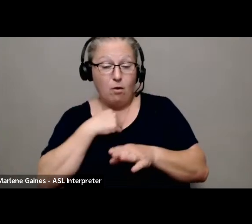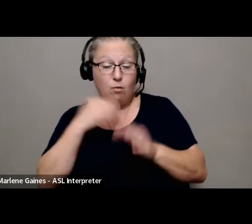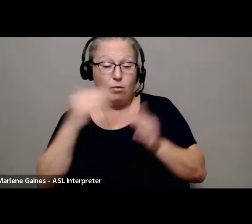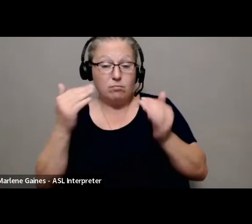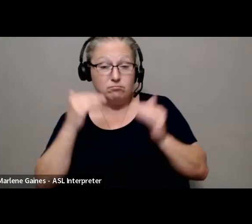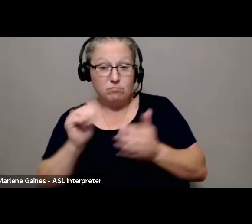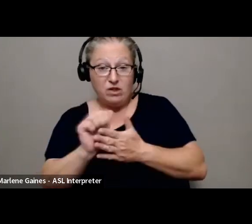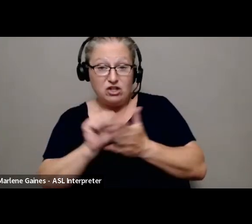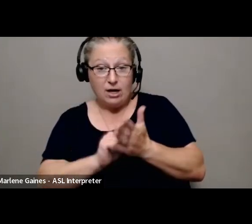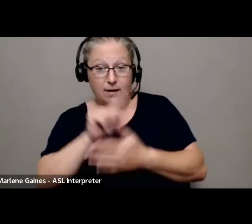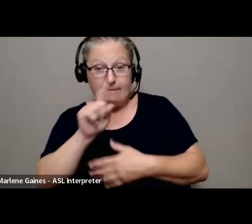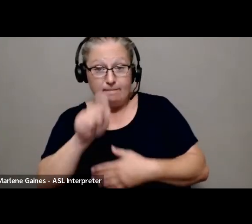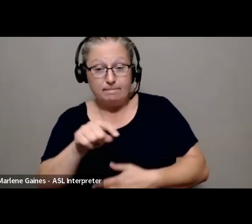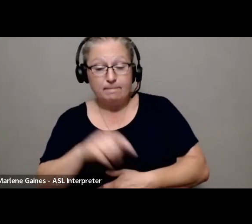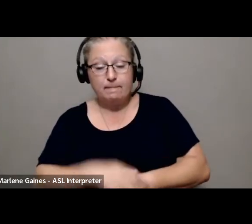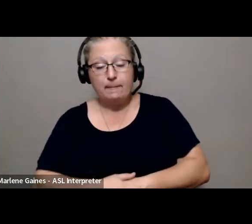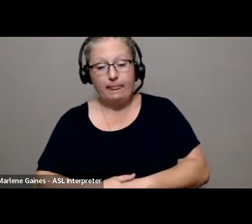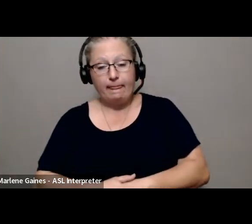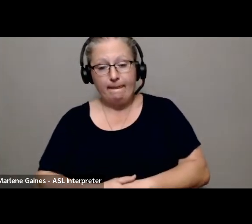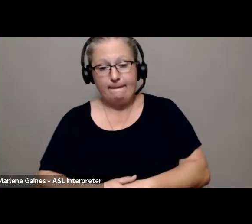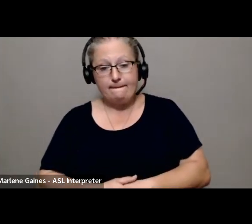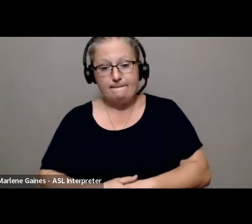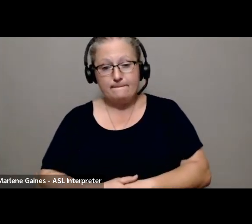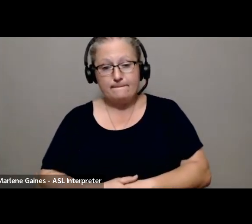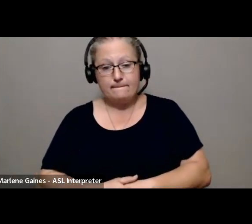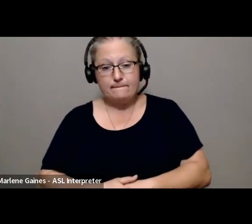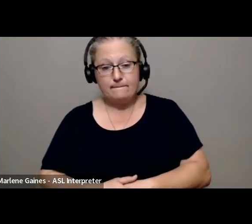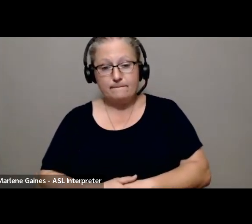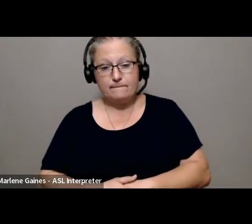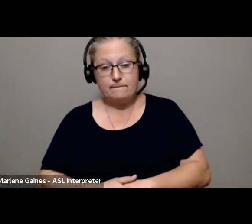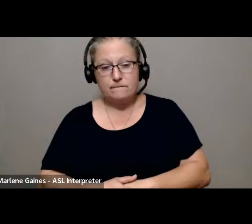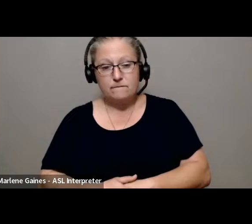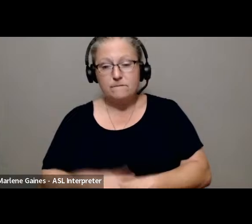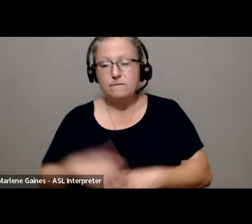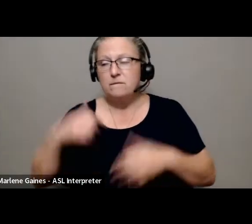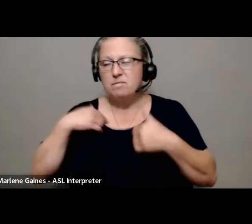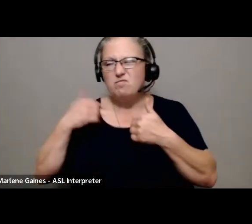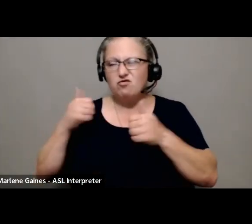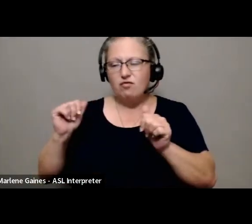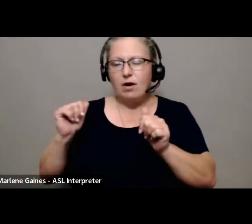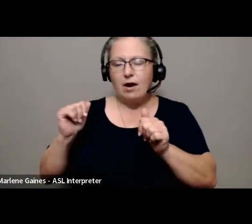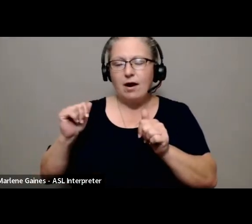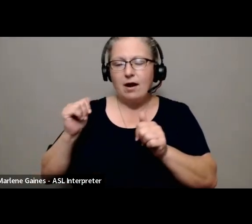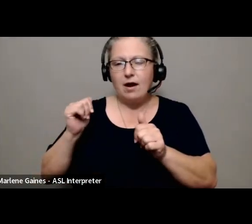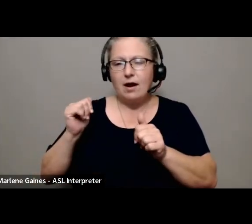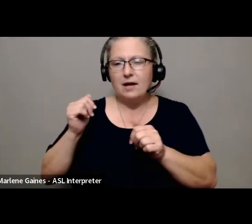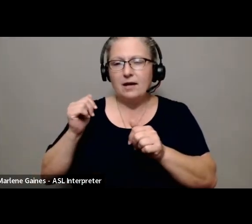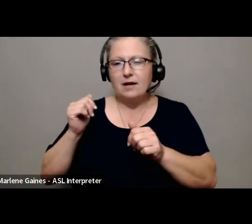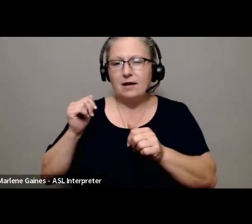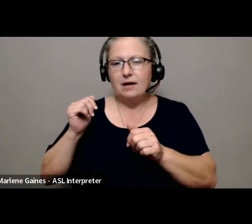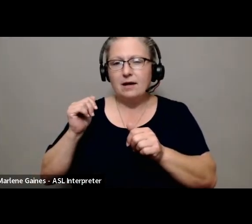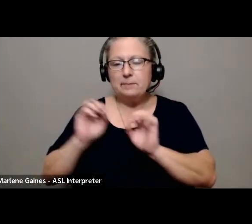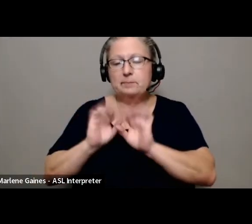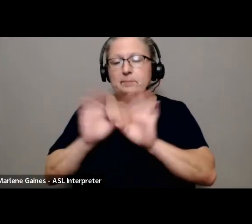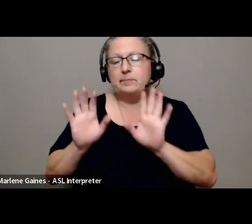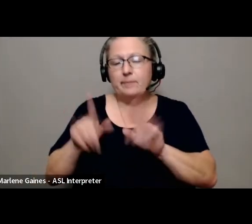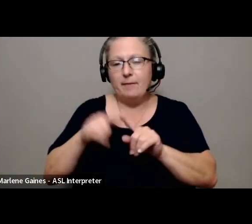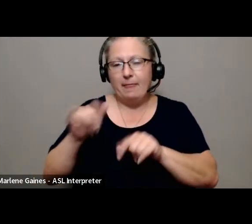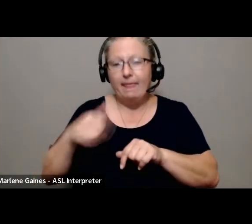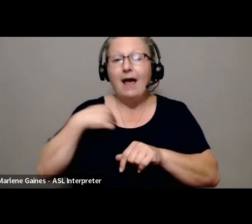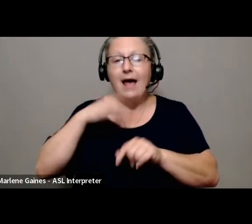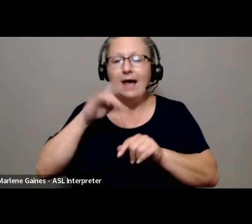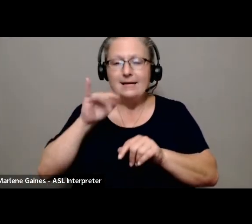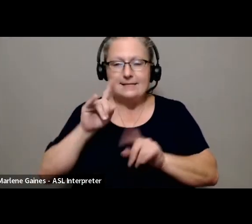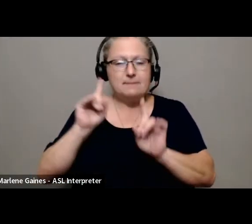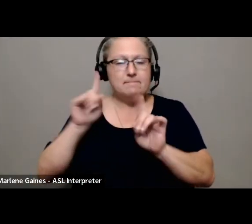with our agenda? Yes? I will try to be crisp about this. I did